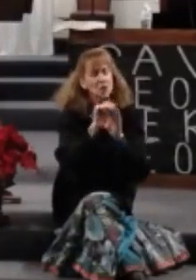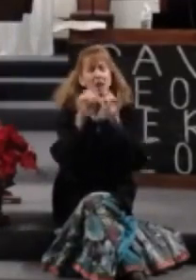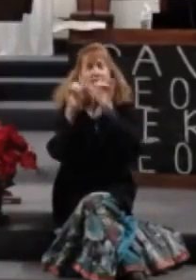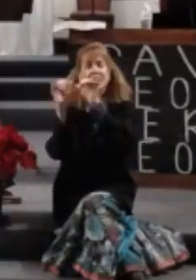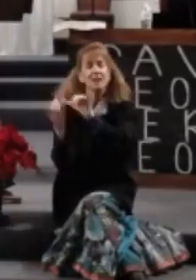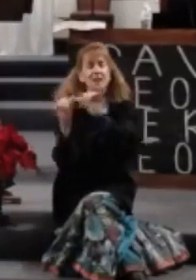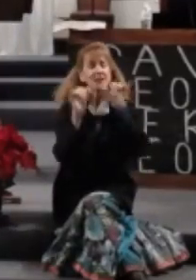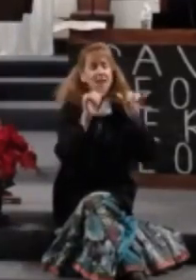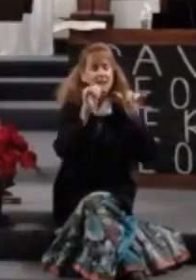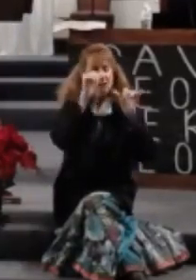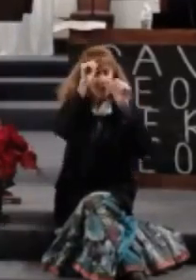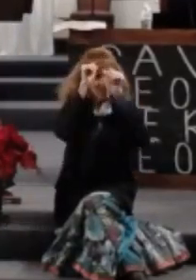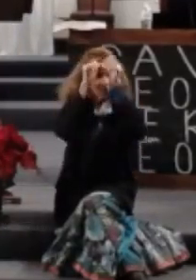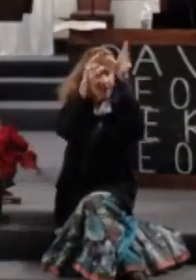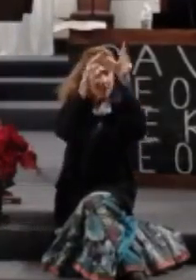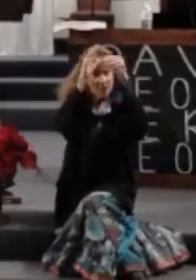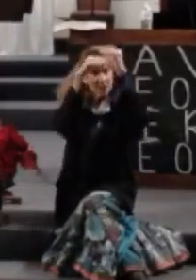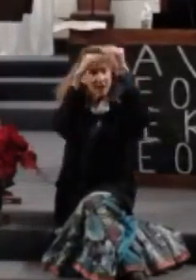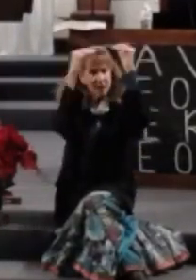in heaven is mature.